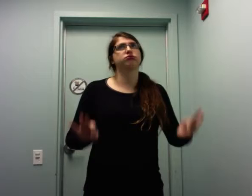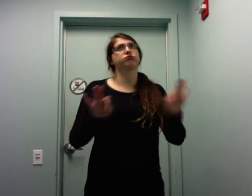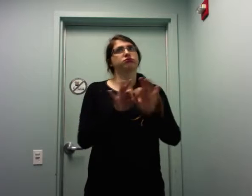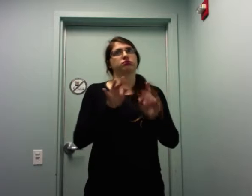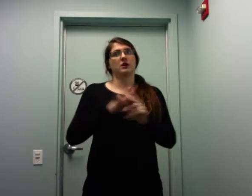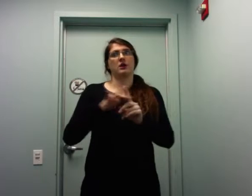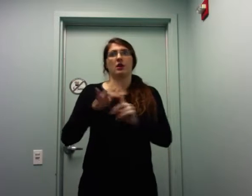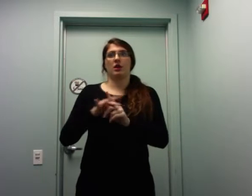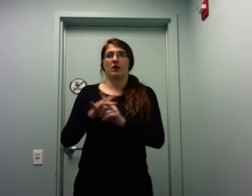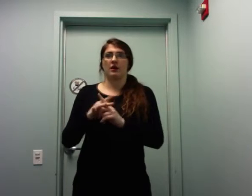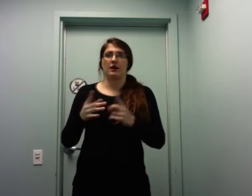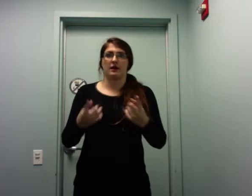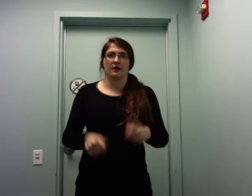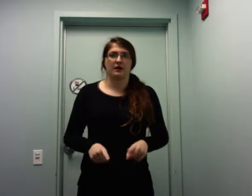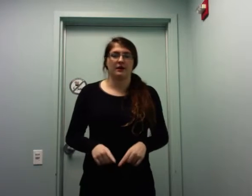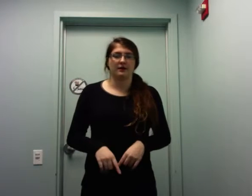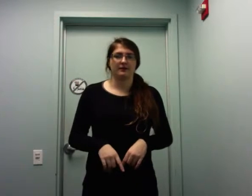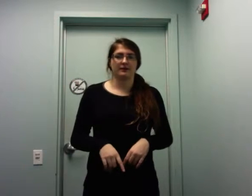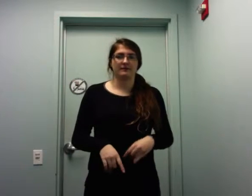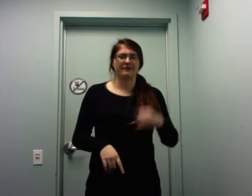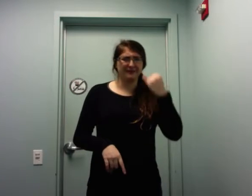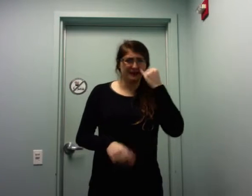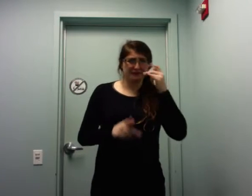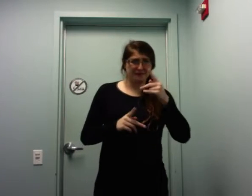gets a cold, that doesn't mean that they have HIV infection.